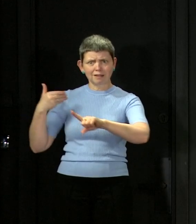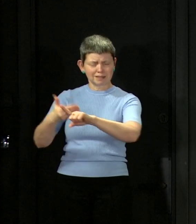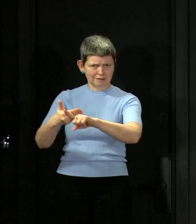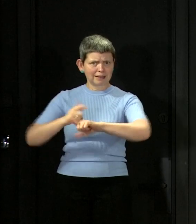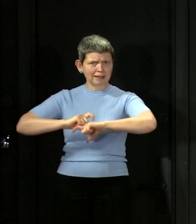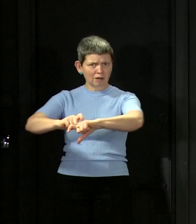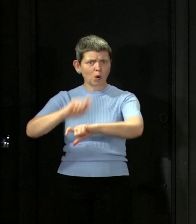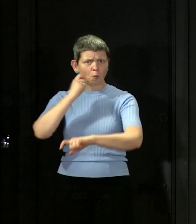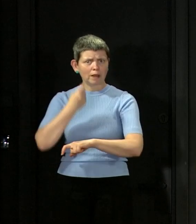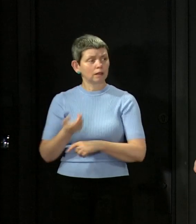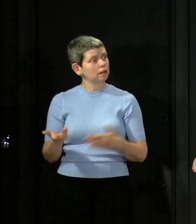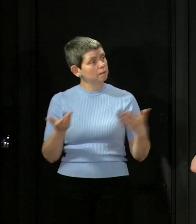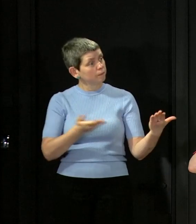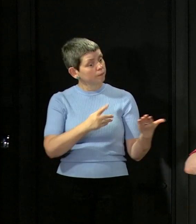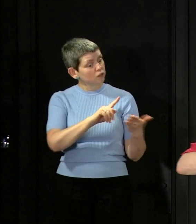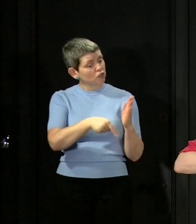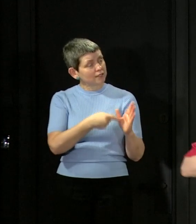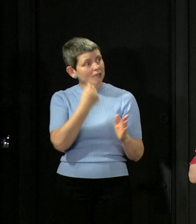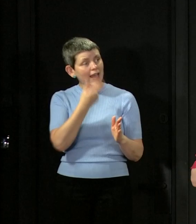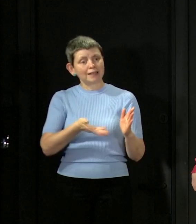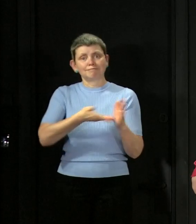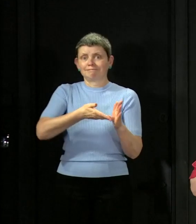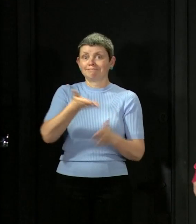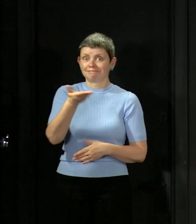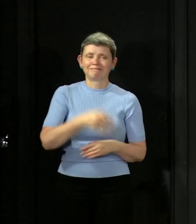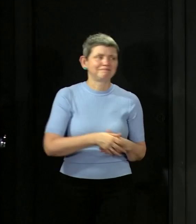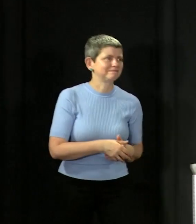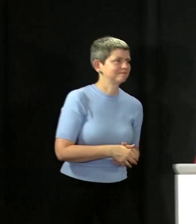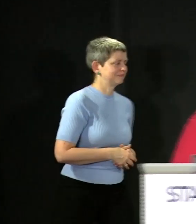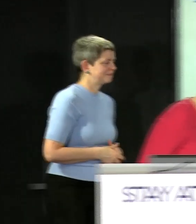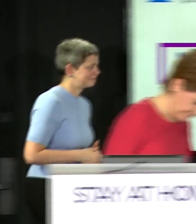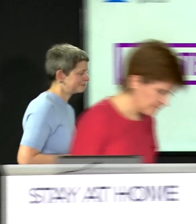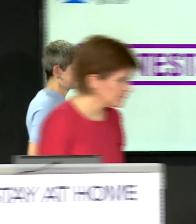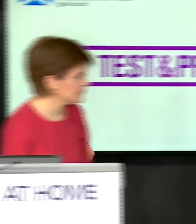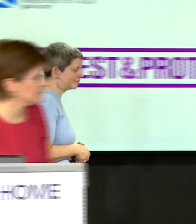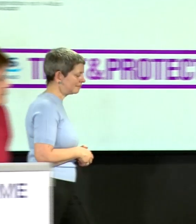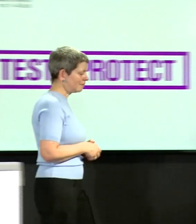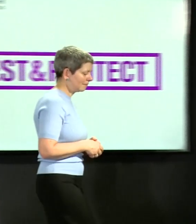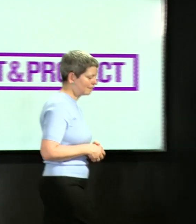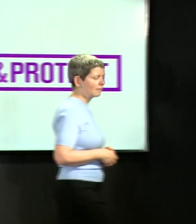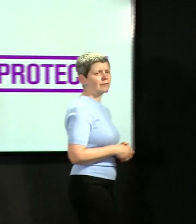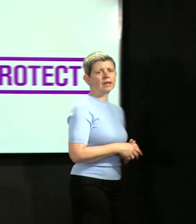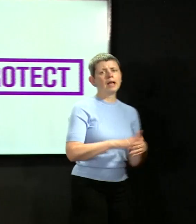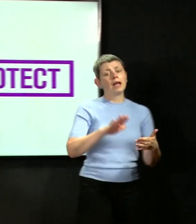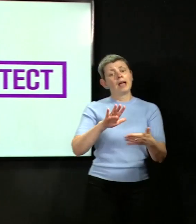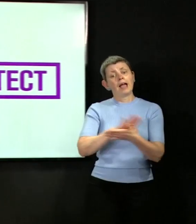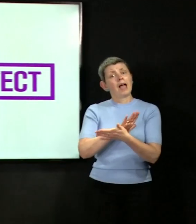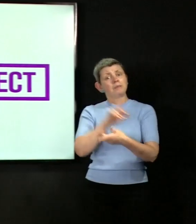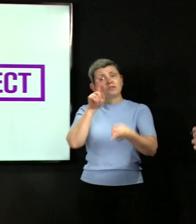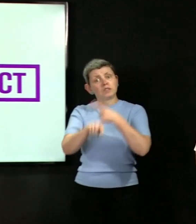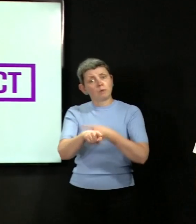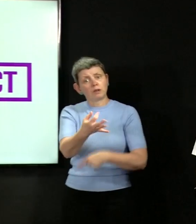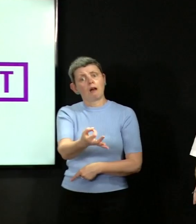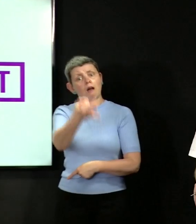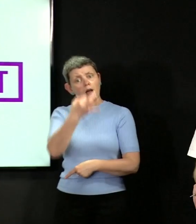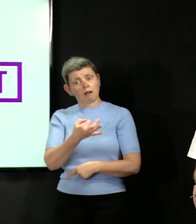of the way. But I'll let Jason speak for himself since he is here. And I'm delighted to do so. I'm delighted you asked the question when I'm here